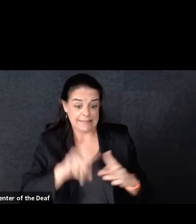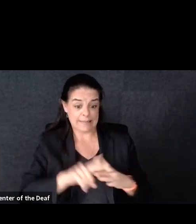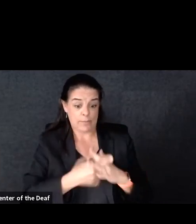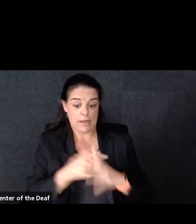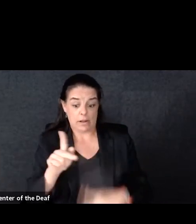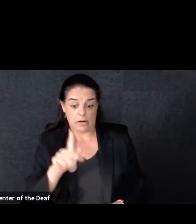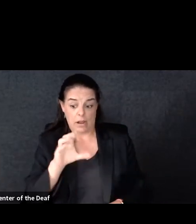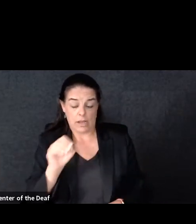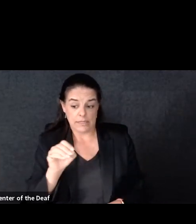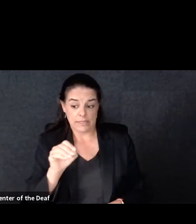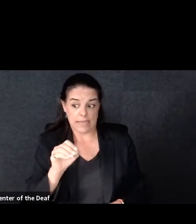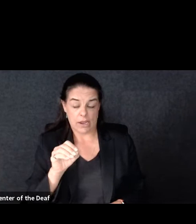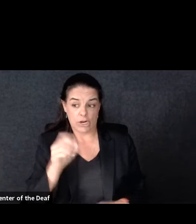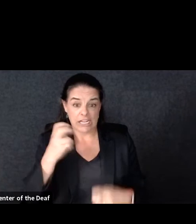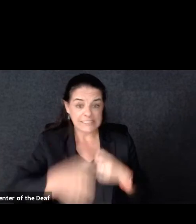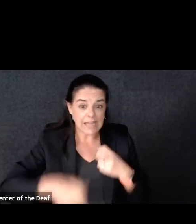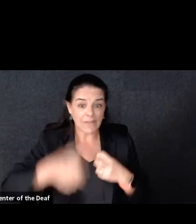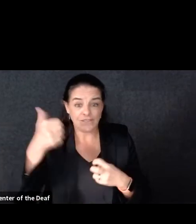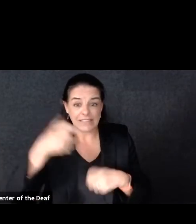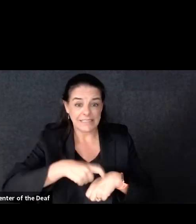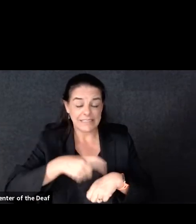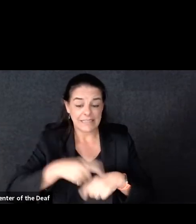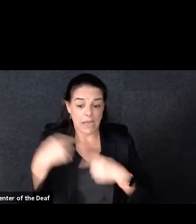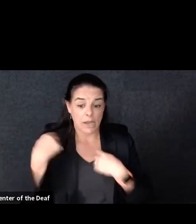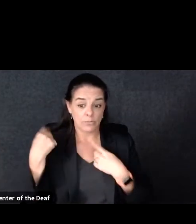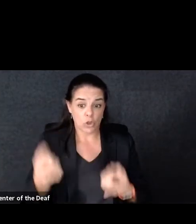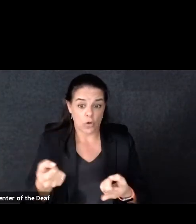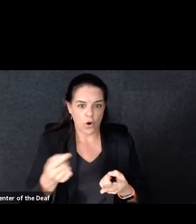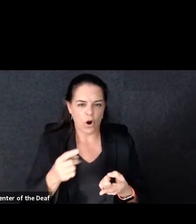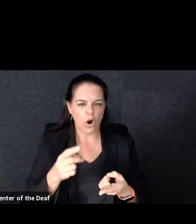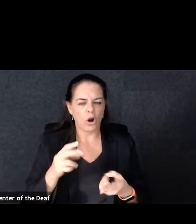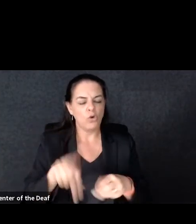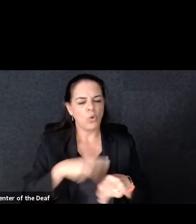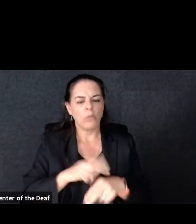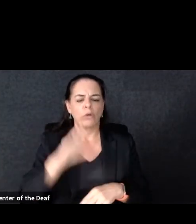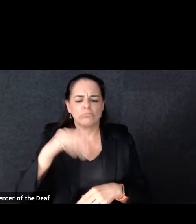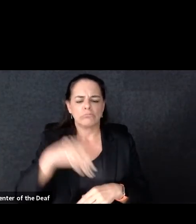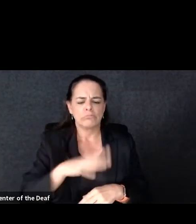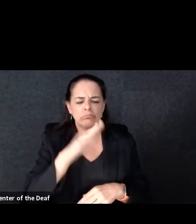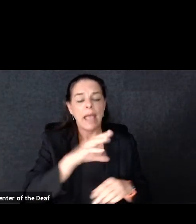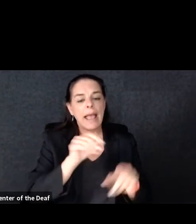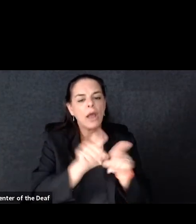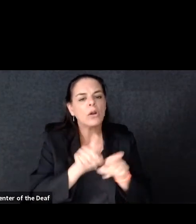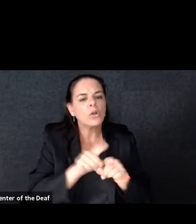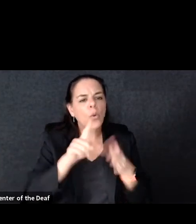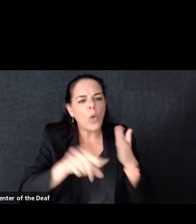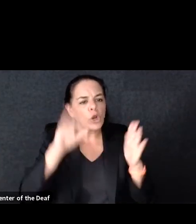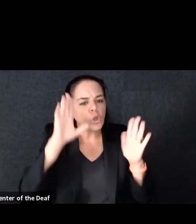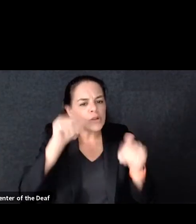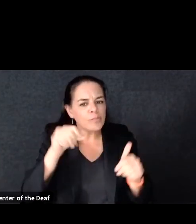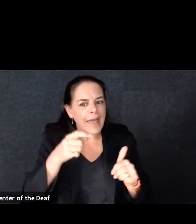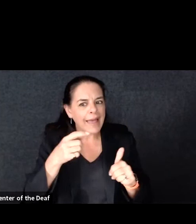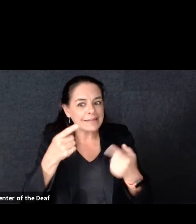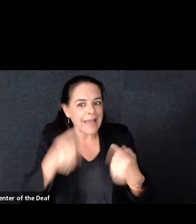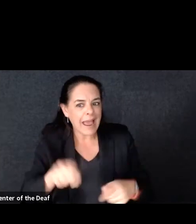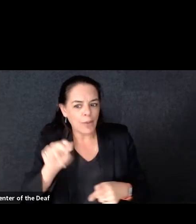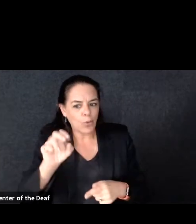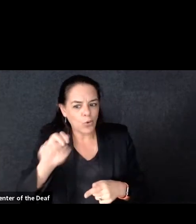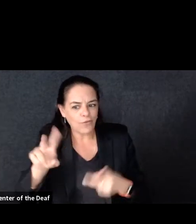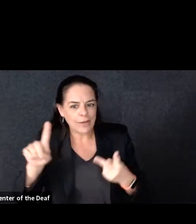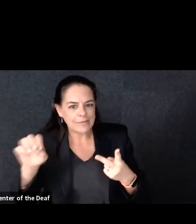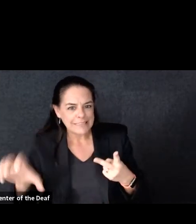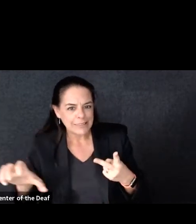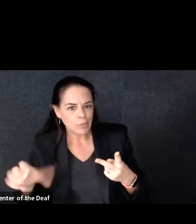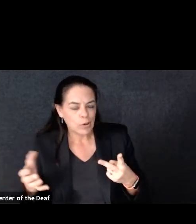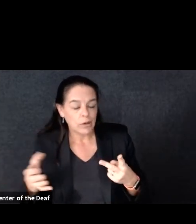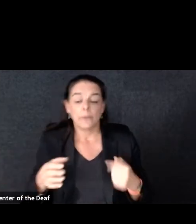County's toughest time so far, or a natural up and down? And also, what do you expect from November and December? I think this is exactly